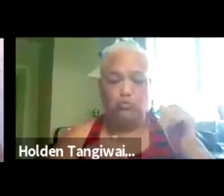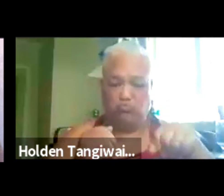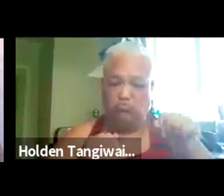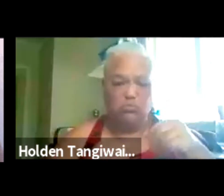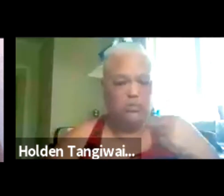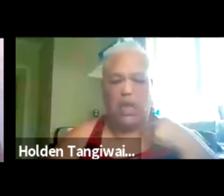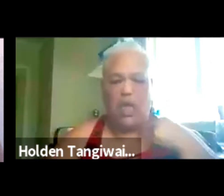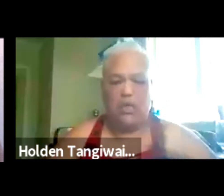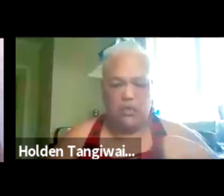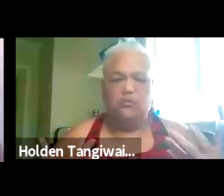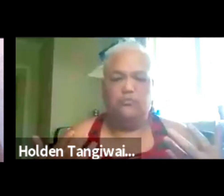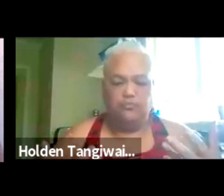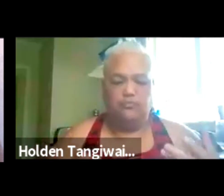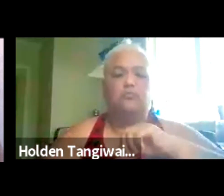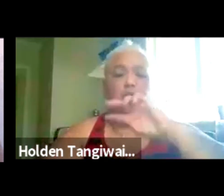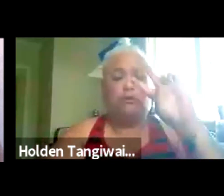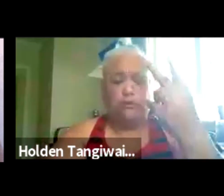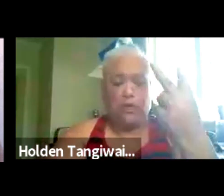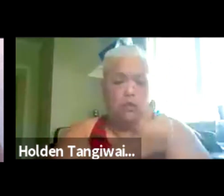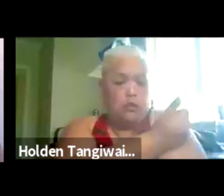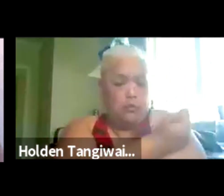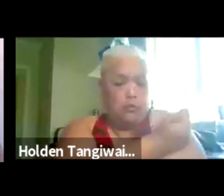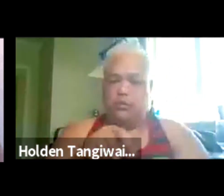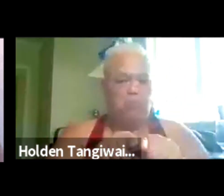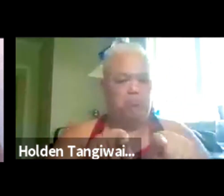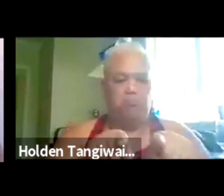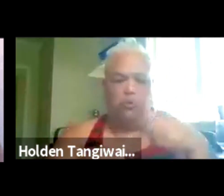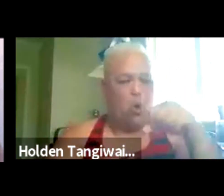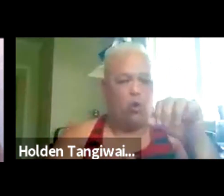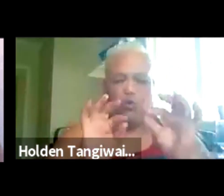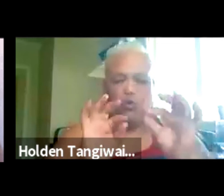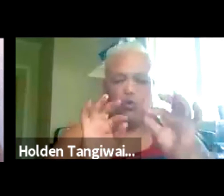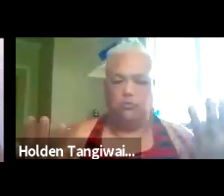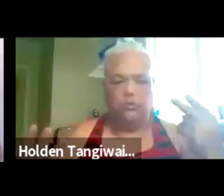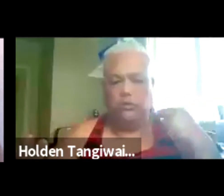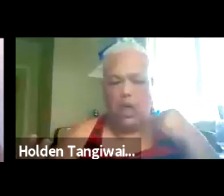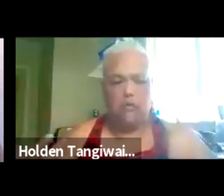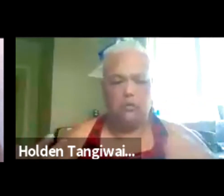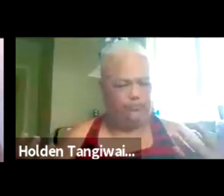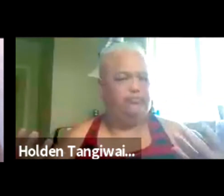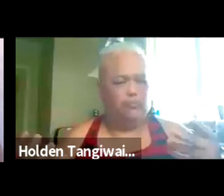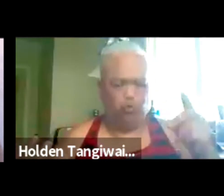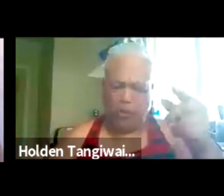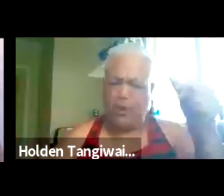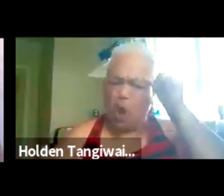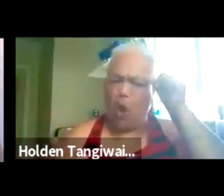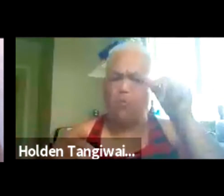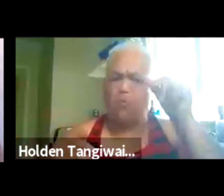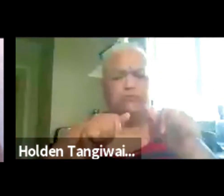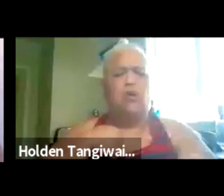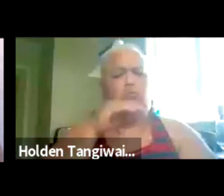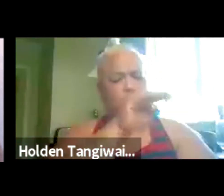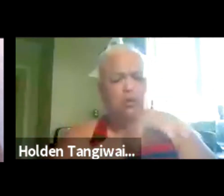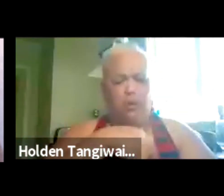hard. And that's true. I felt stuck. The second time I went for a vaccination, same sort of thing. No